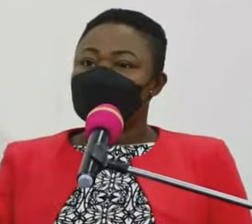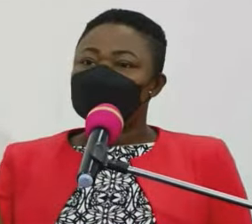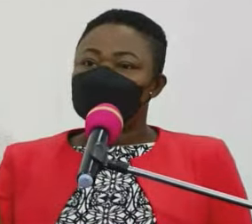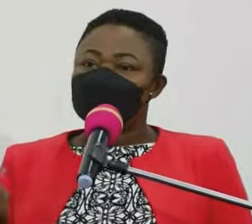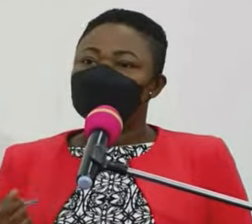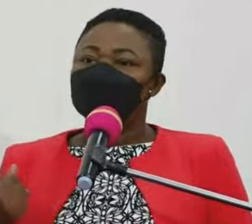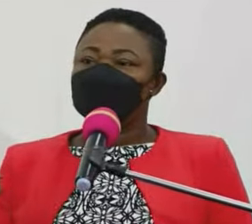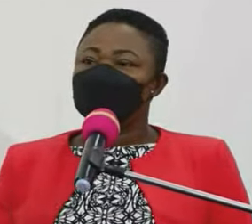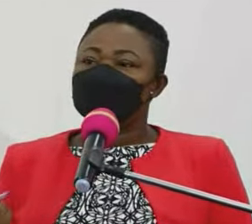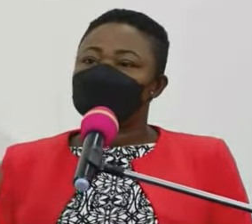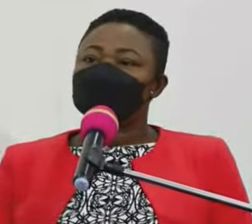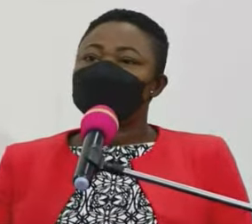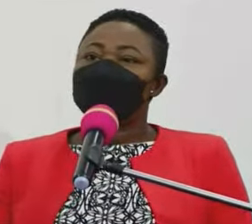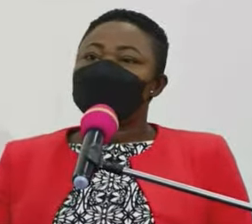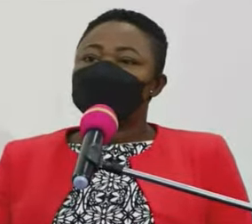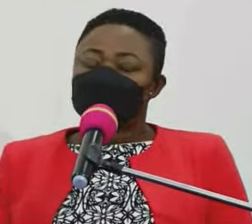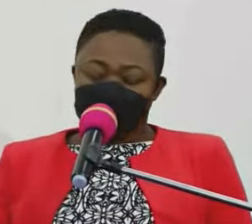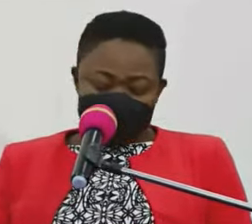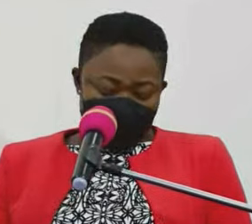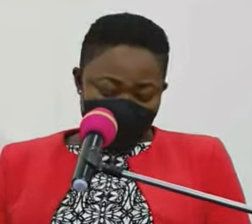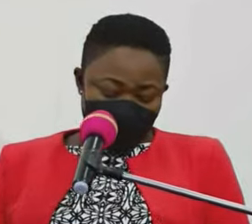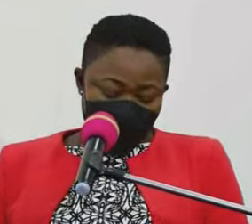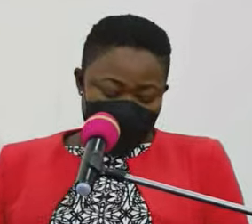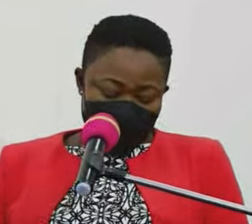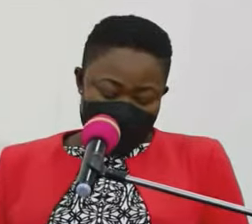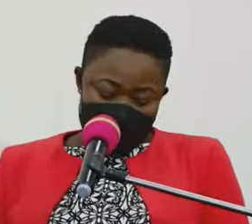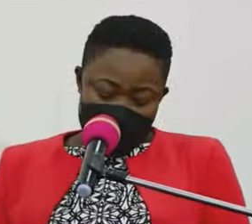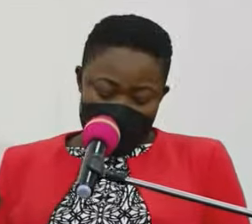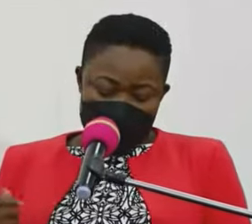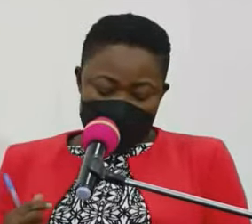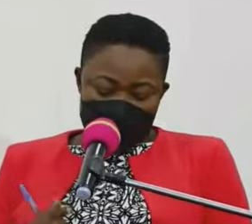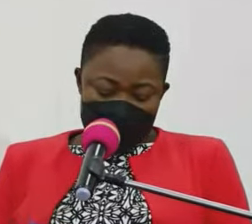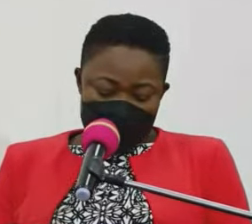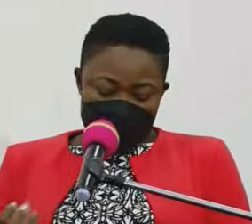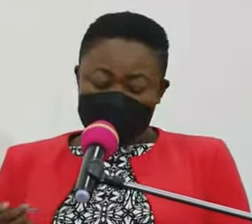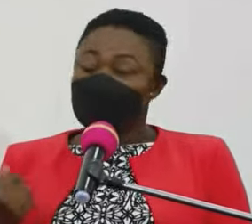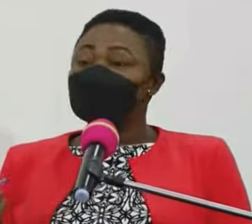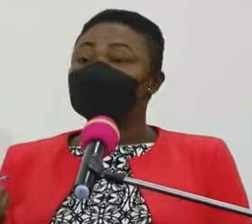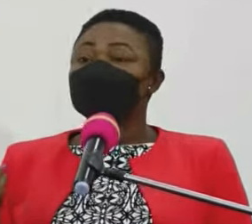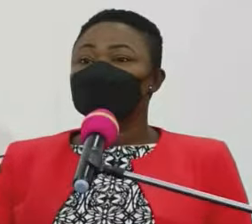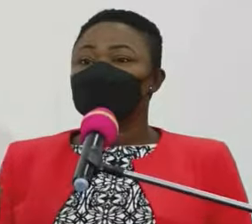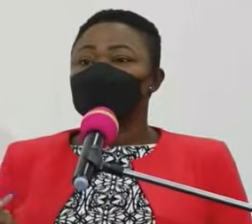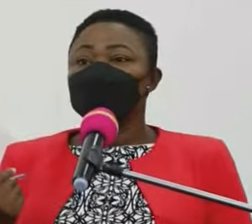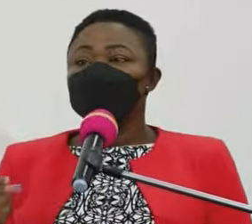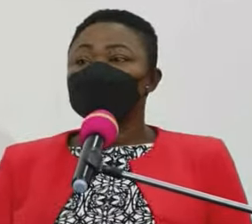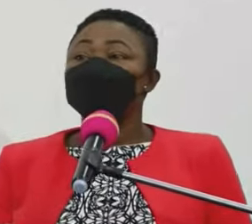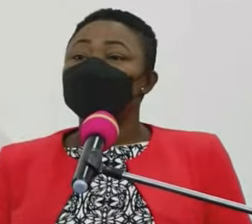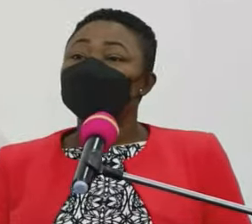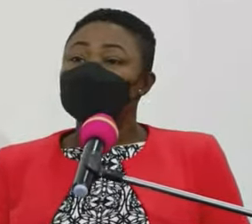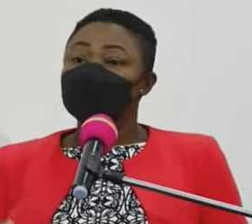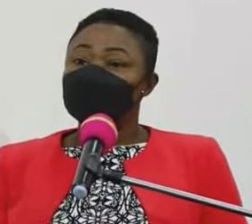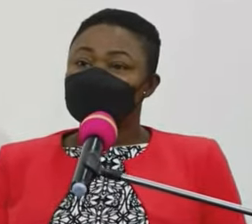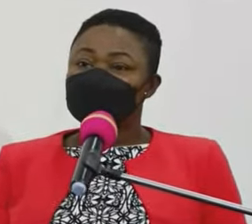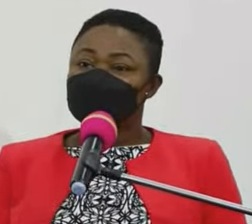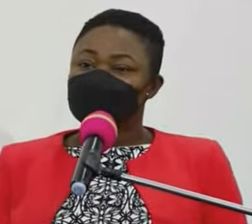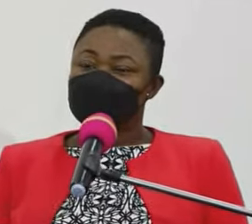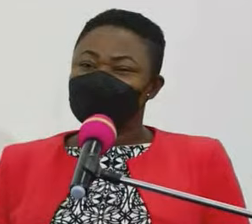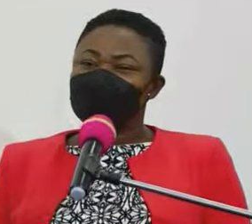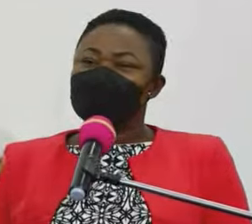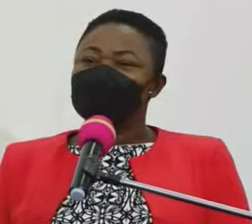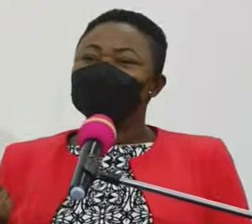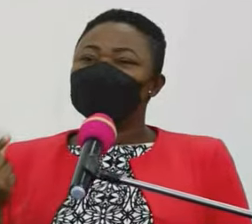duration, that time limit within which the authority is supposed to respond to